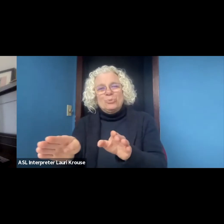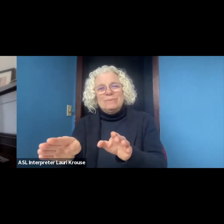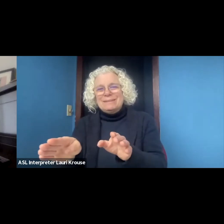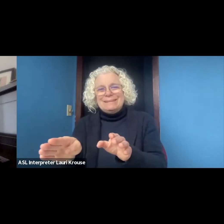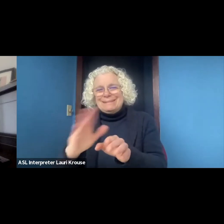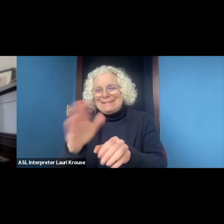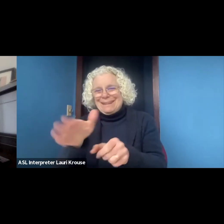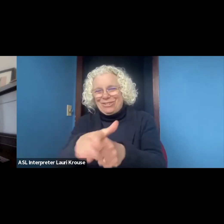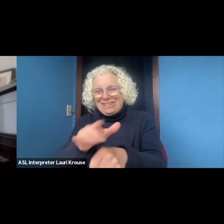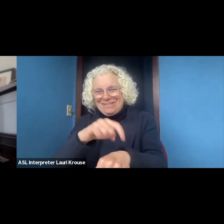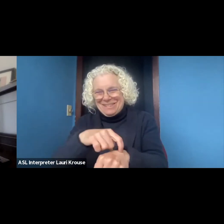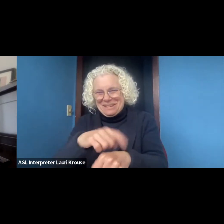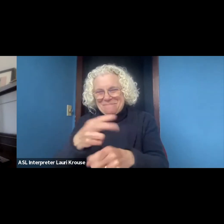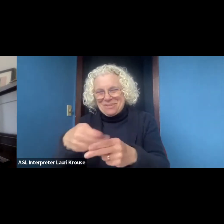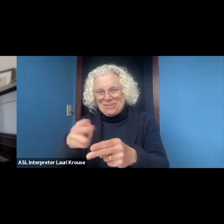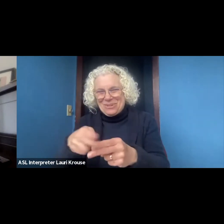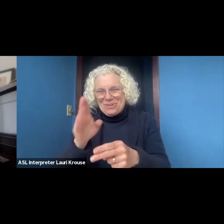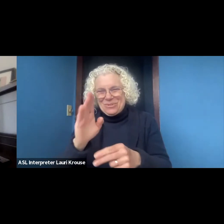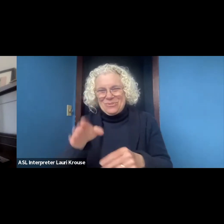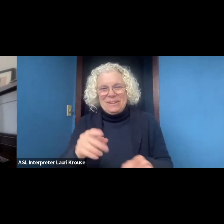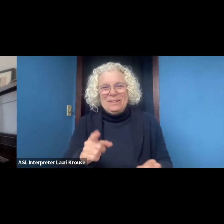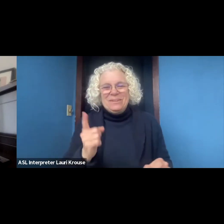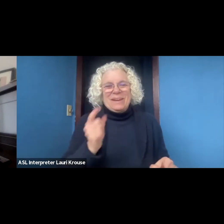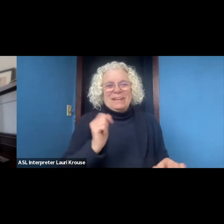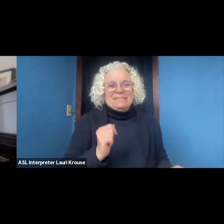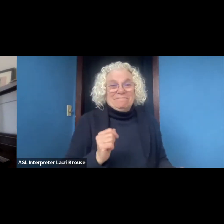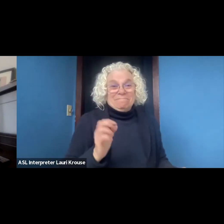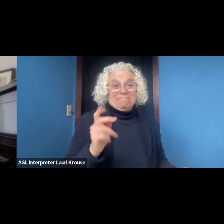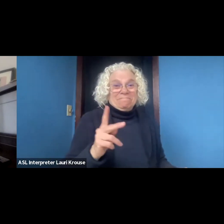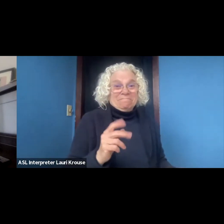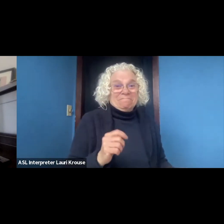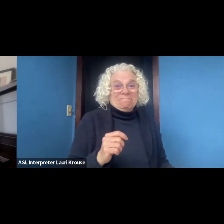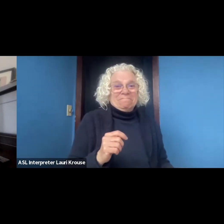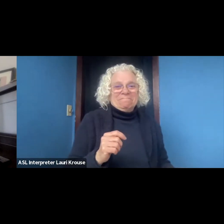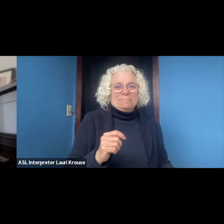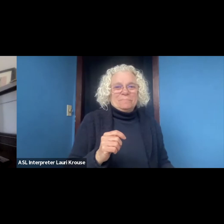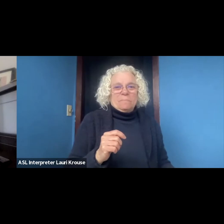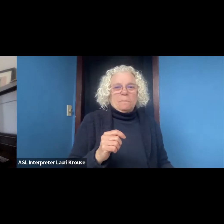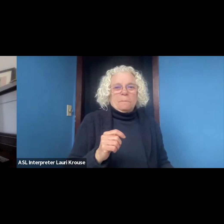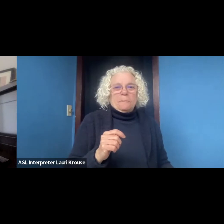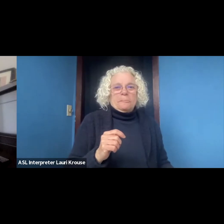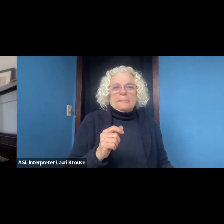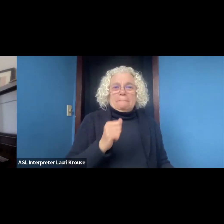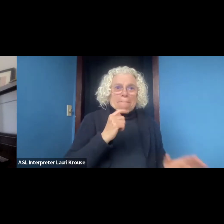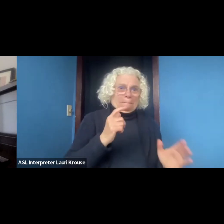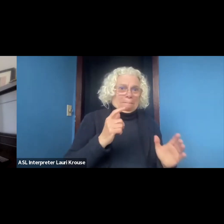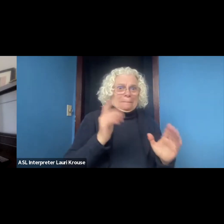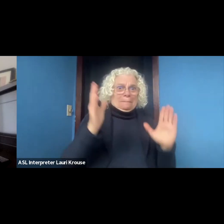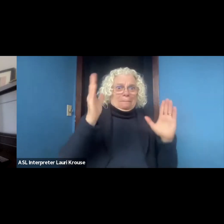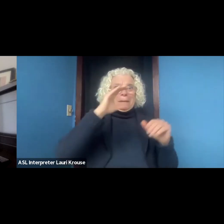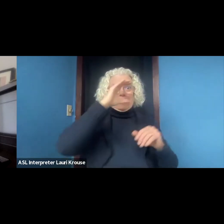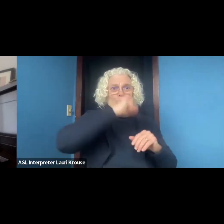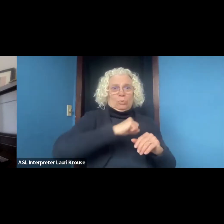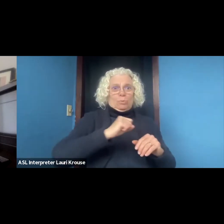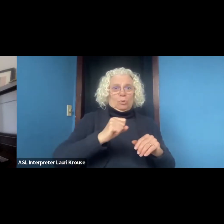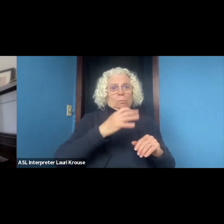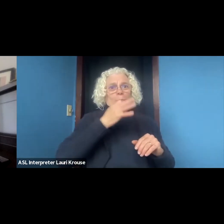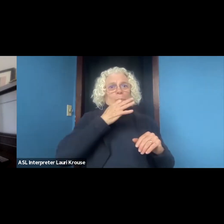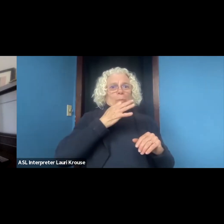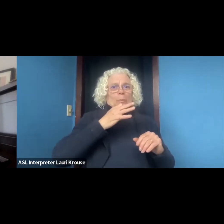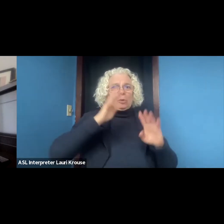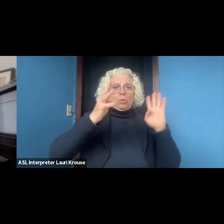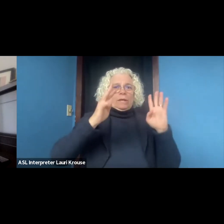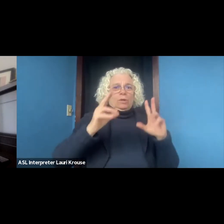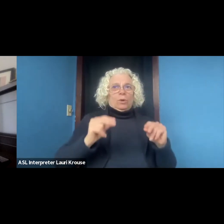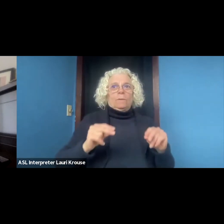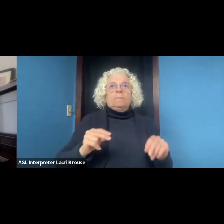enough. No worries, it's work in progress. We're not expecting masterpieces. Okay. Can I